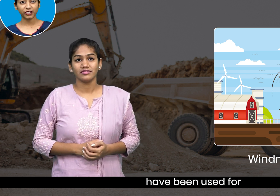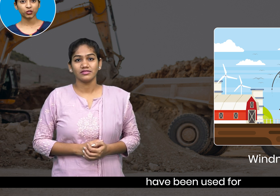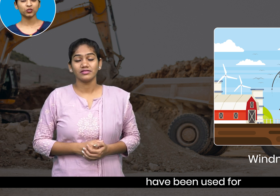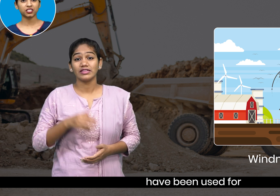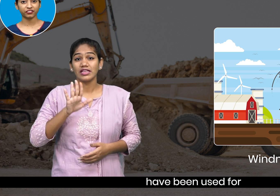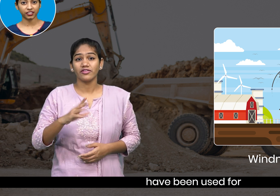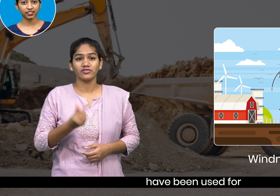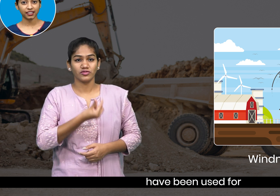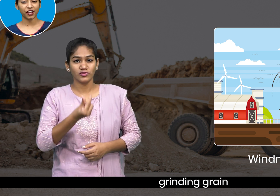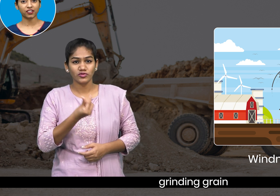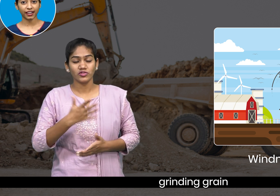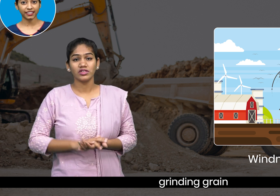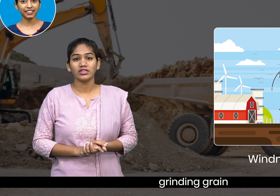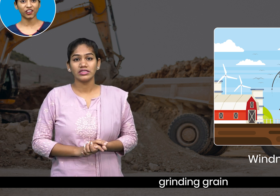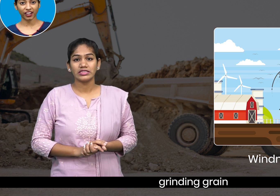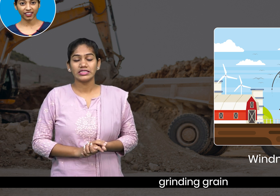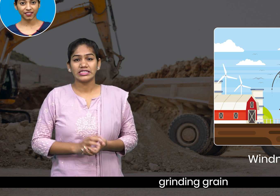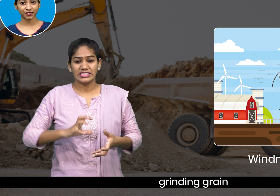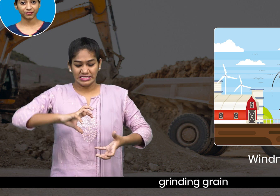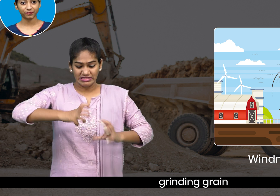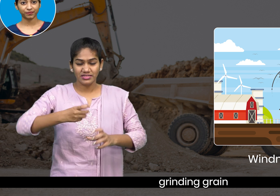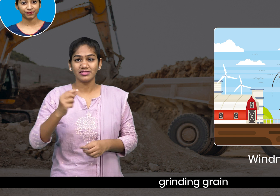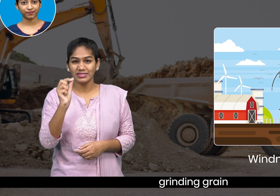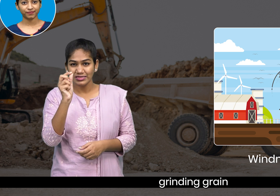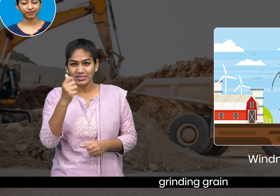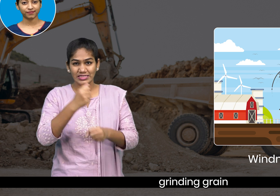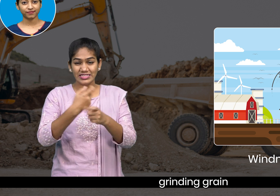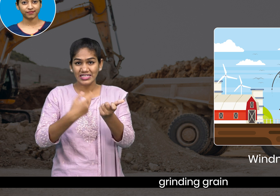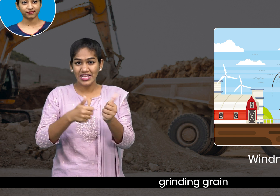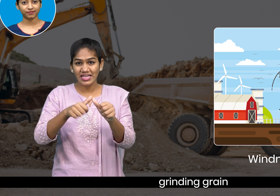have been used for grinding grain